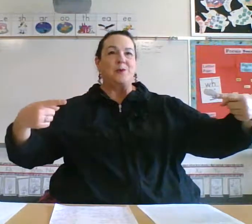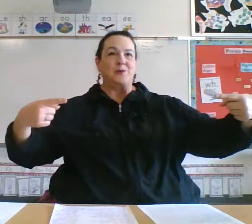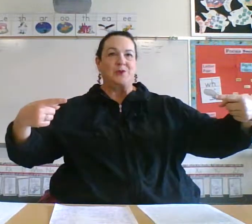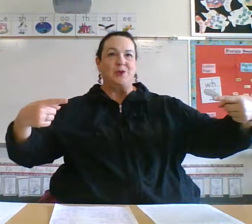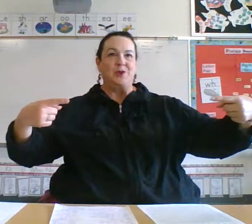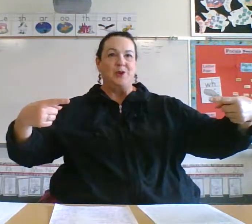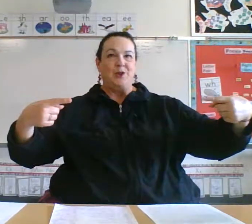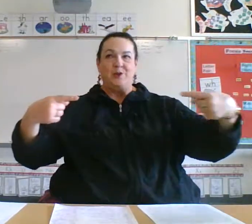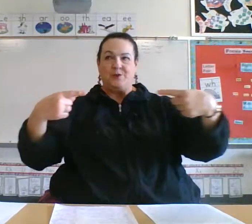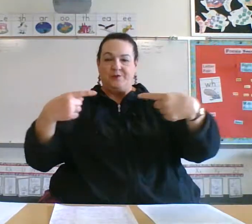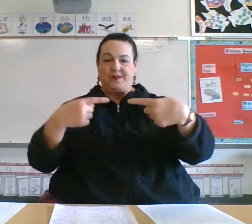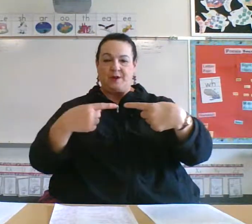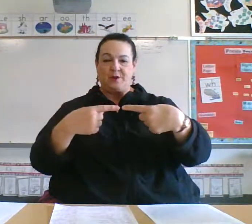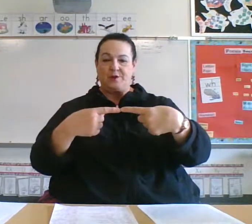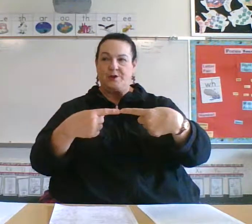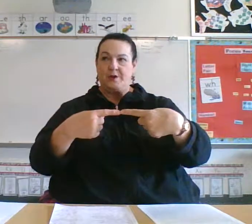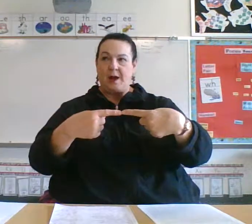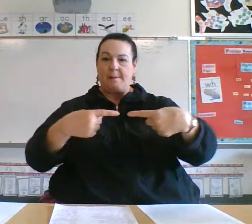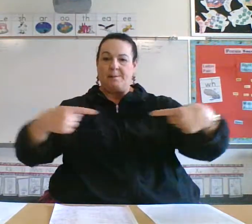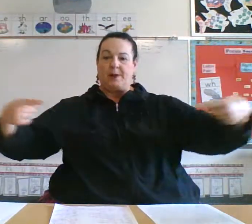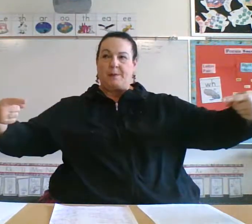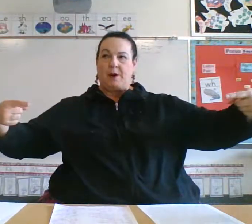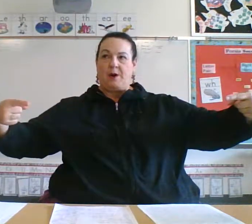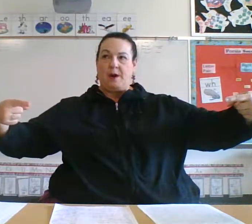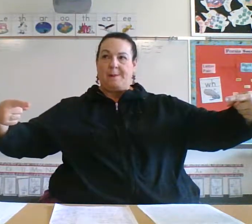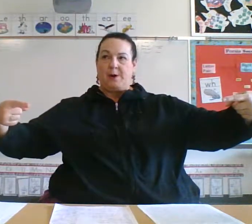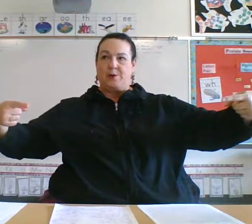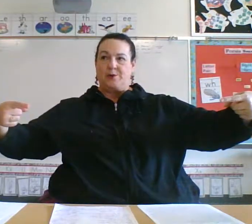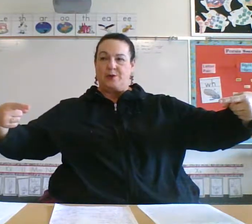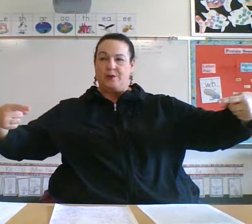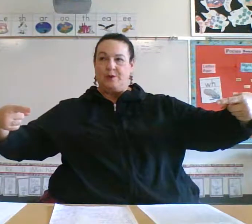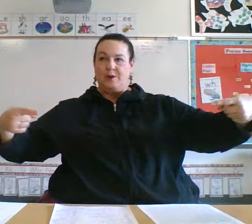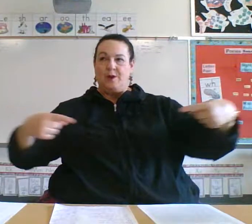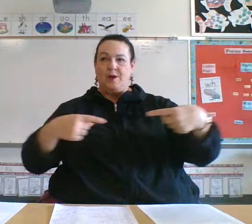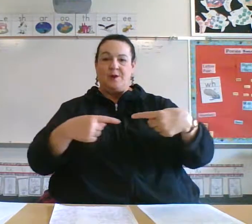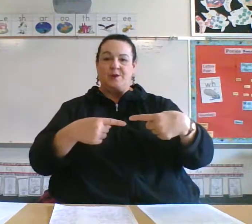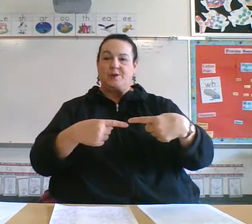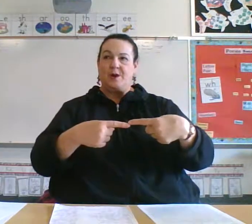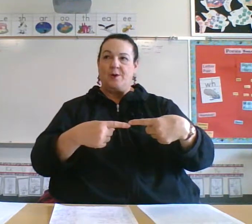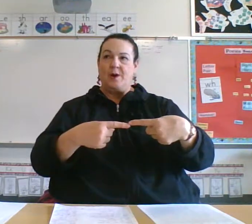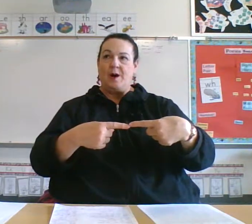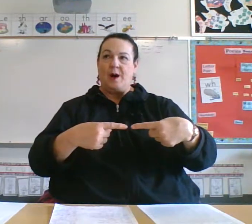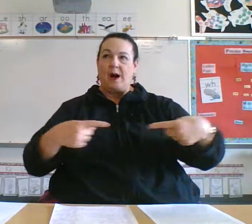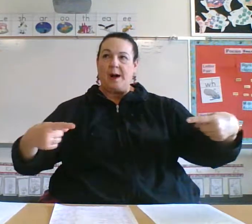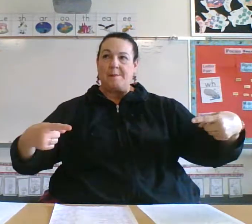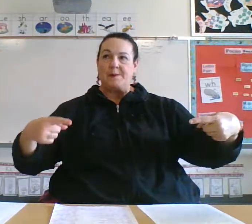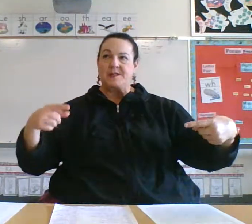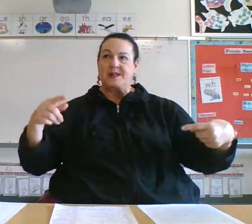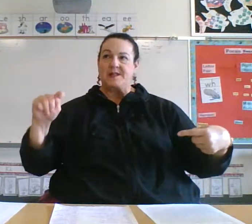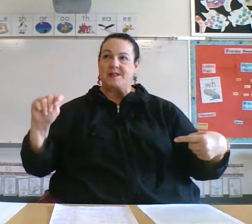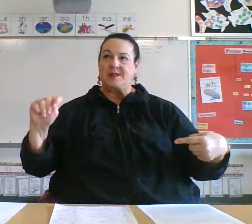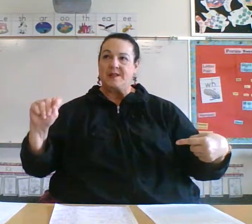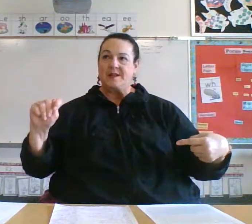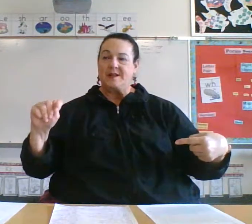Oppose. Two fingers, pull apart. Oppose. So, opposite.